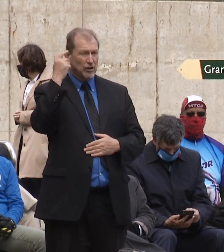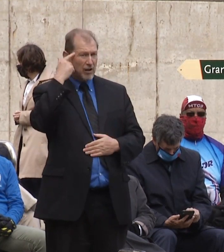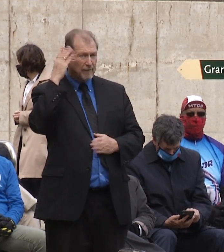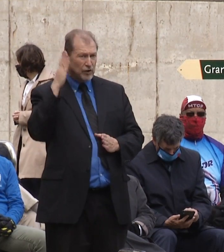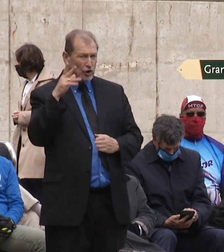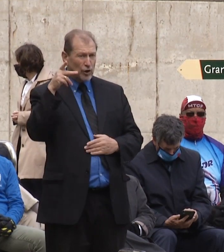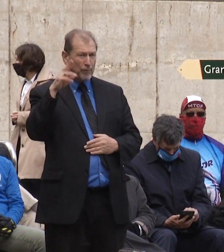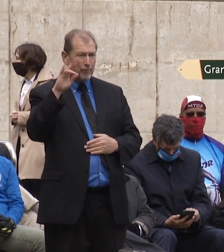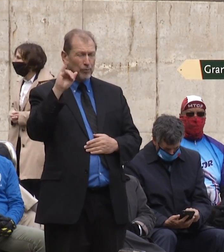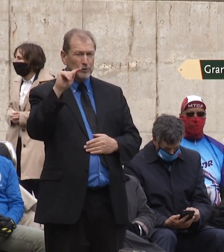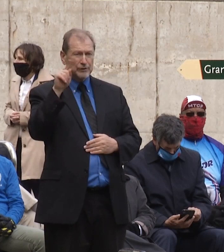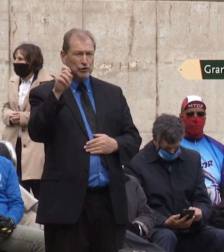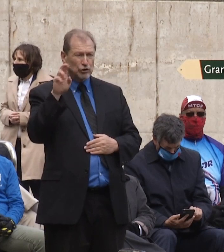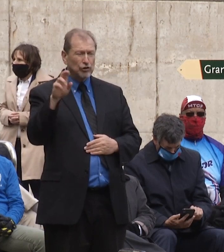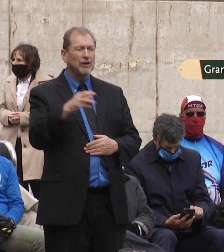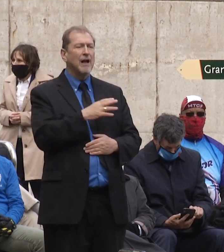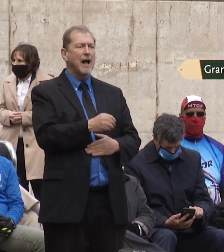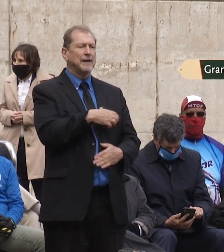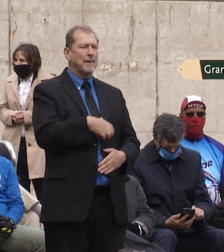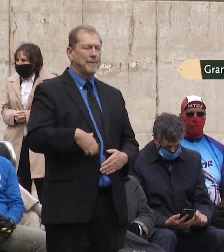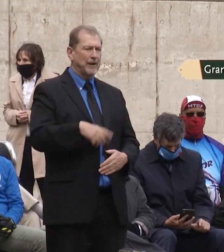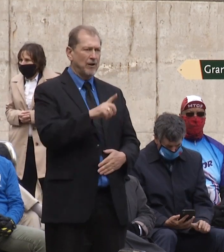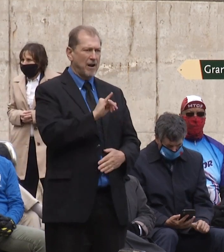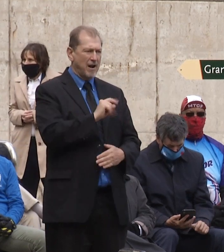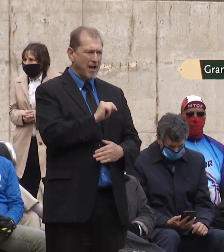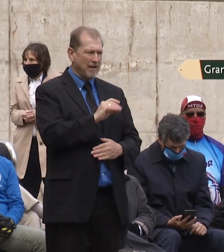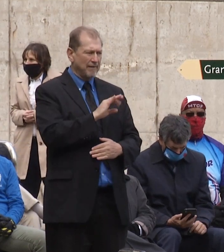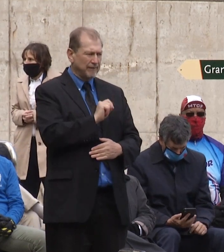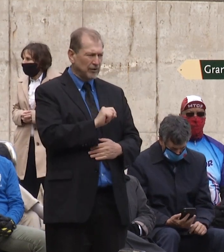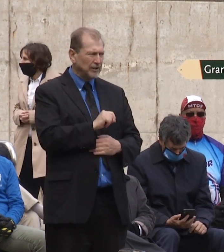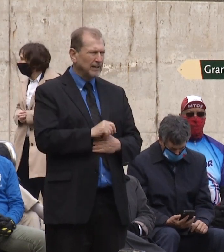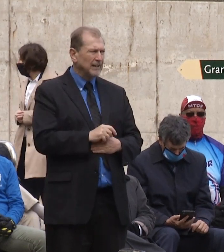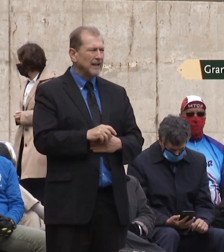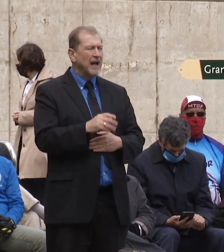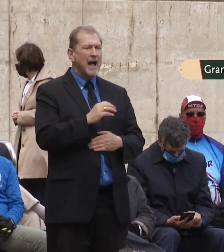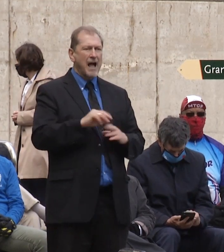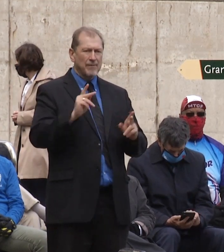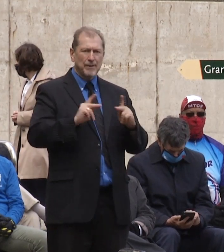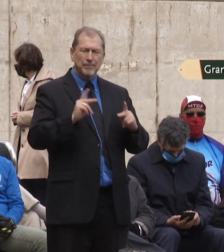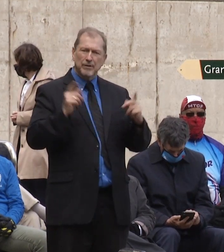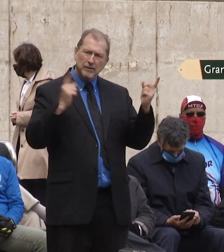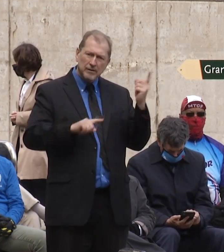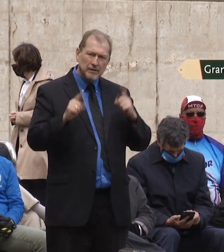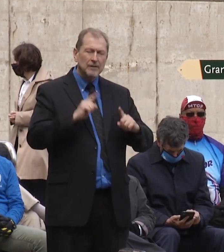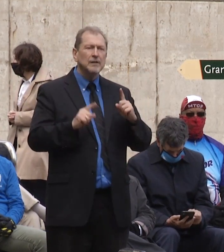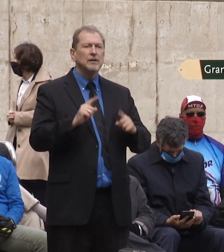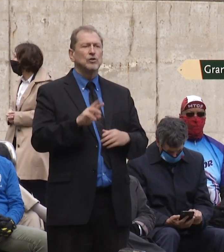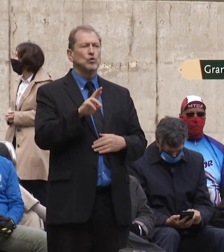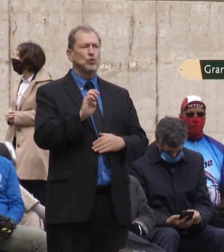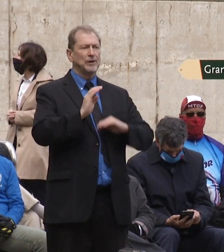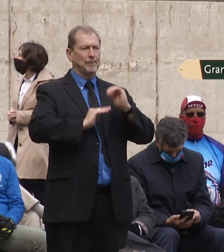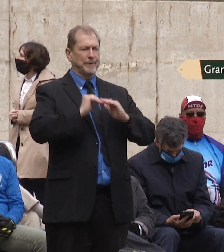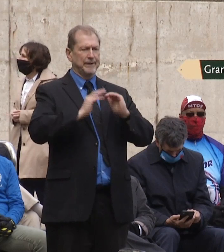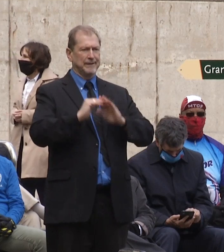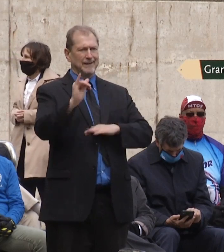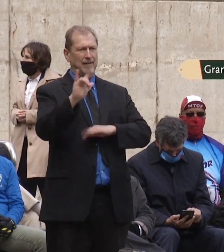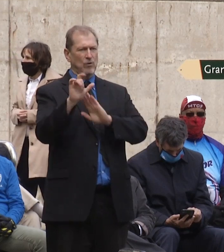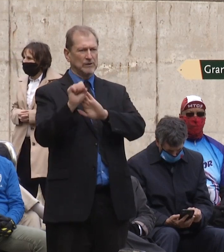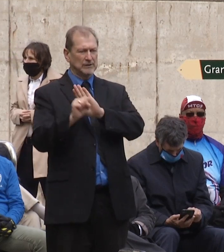Lightfoot, and their incredible commitment and vision for rebuilding Illinois and Chicago.